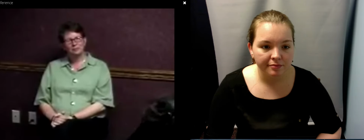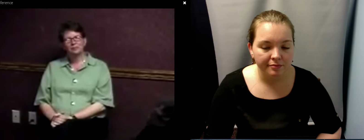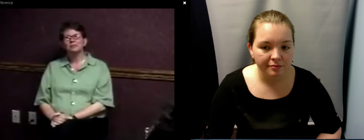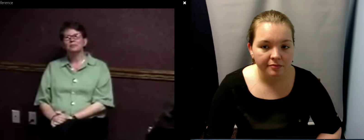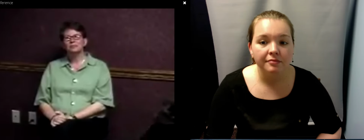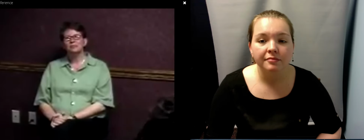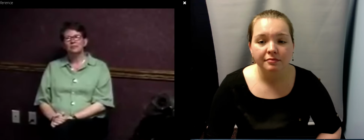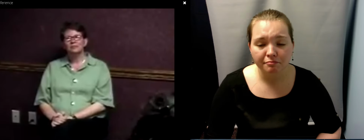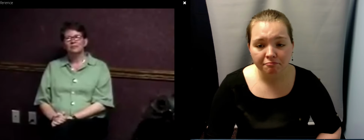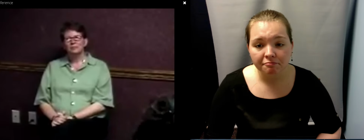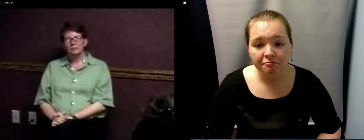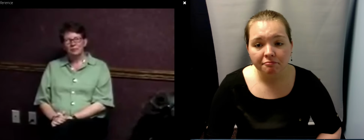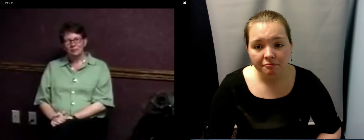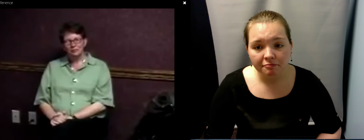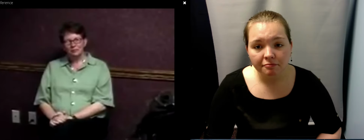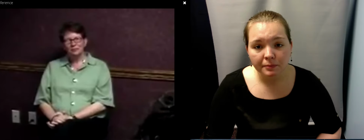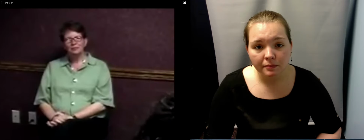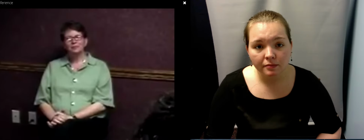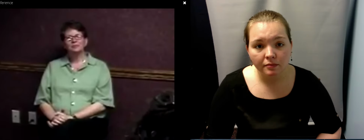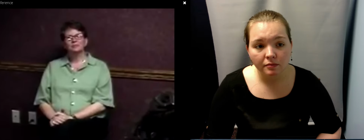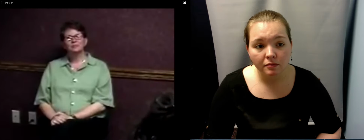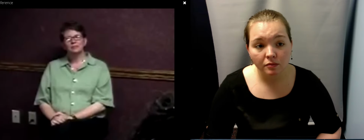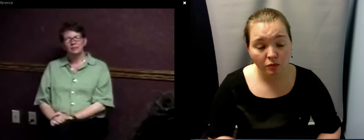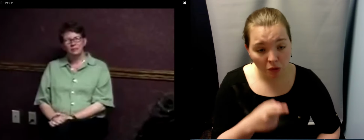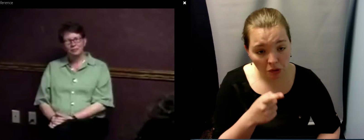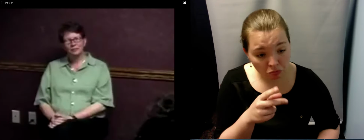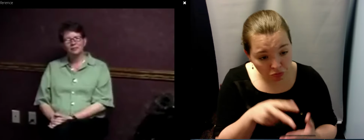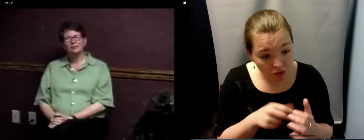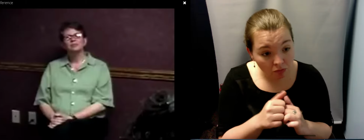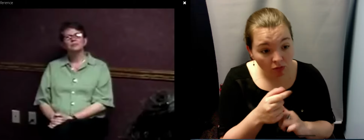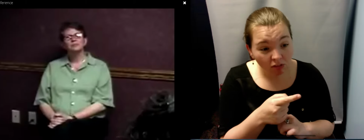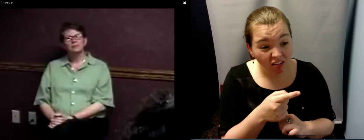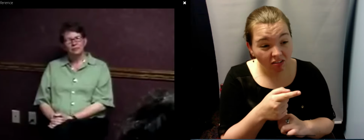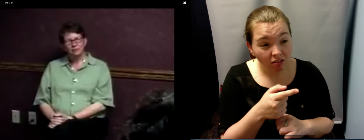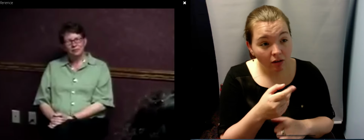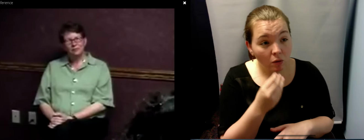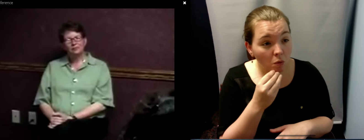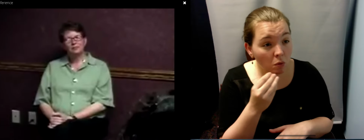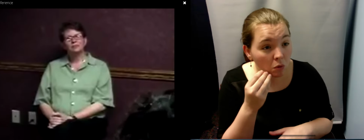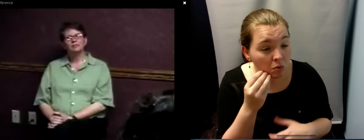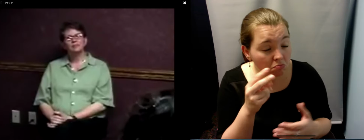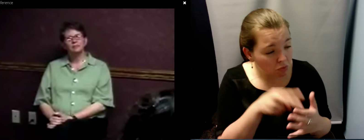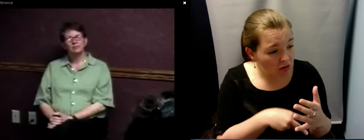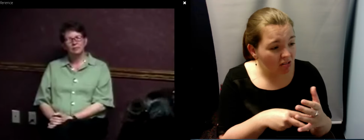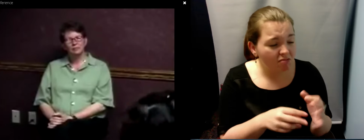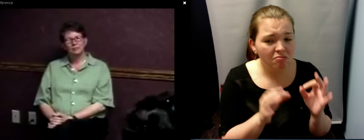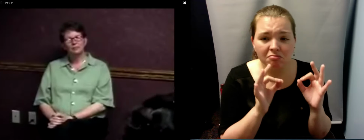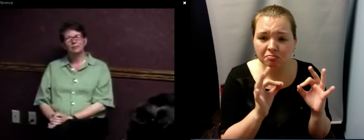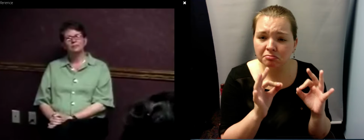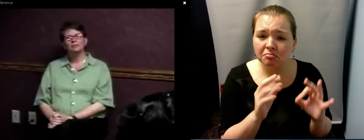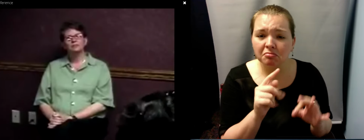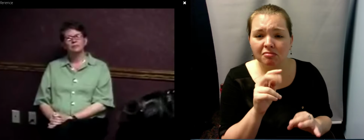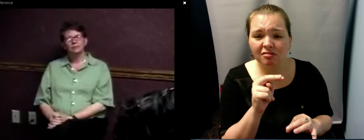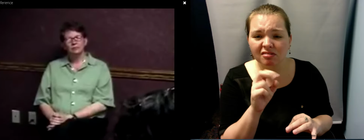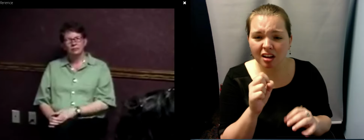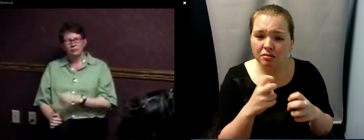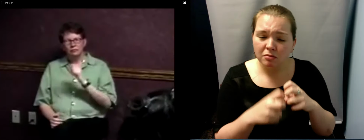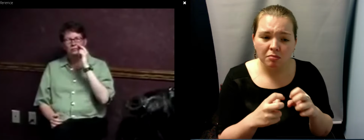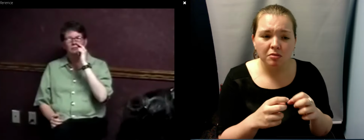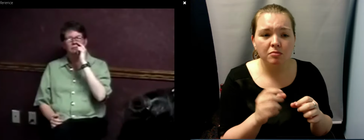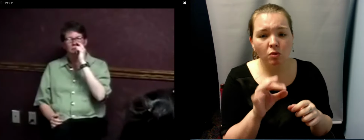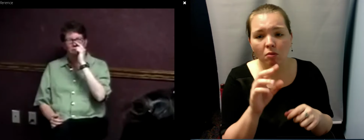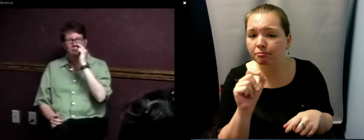Well, I'm sure you doing reading with her at home and working on tense issues and punctuation, for that matter,